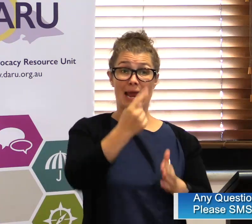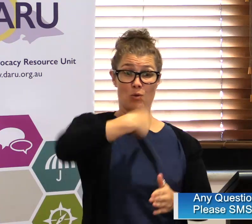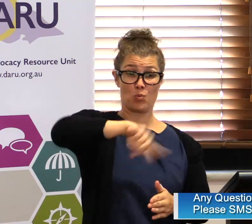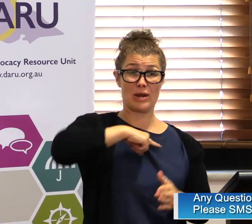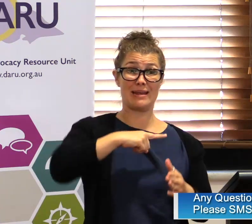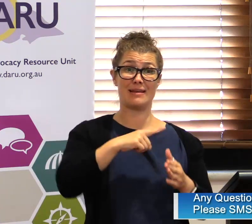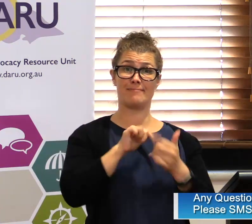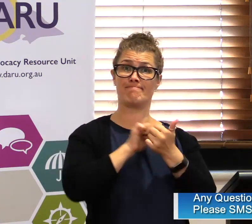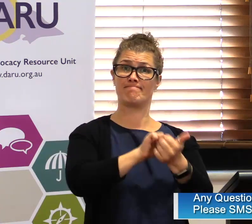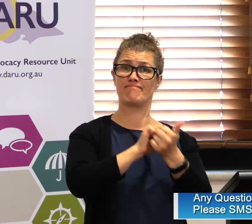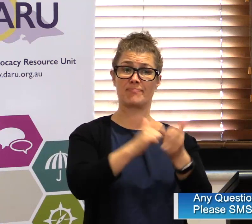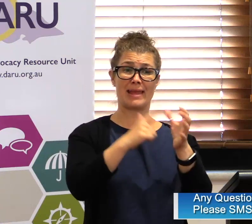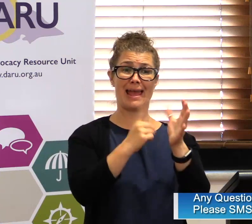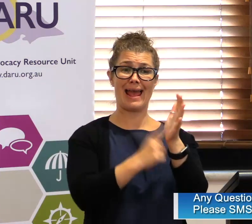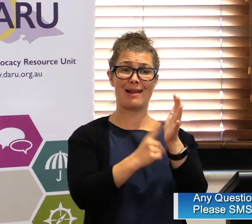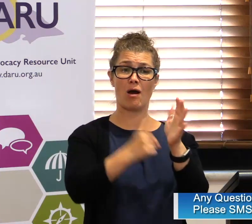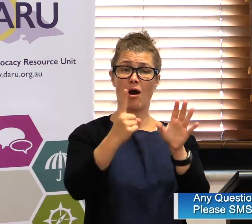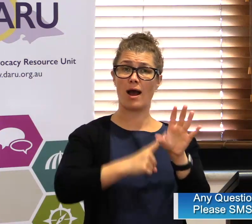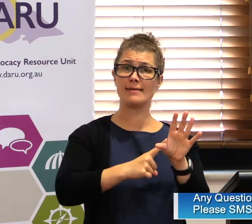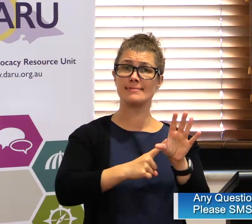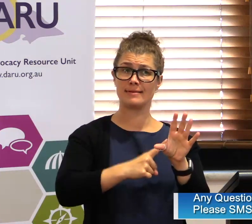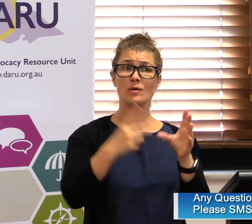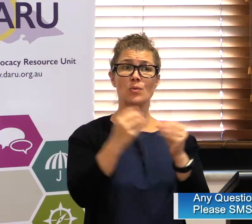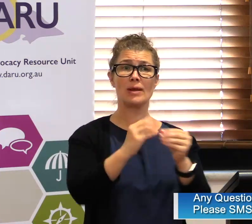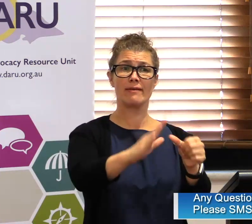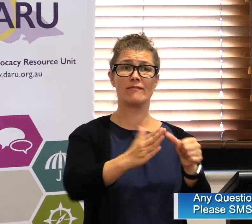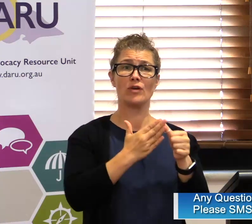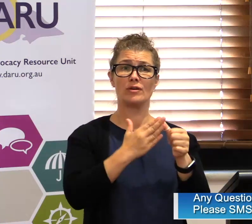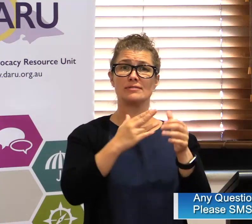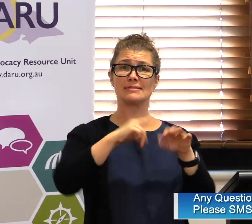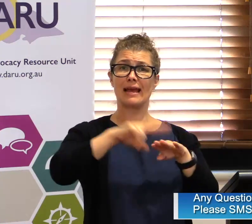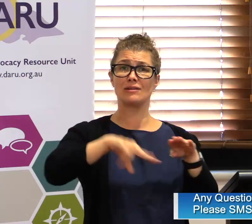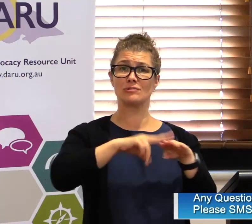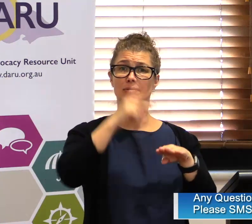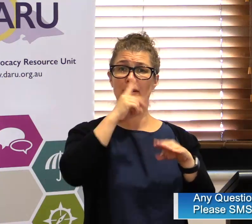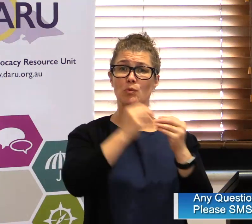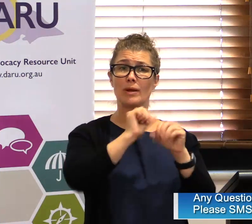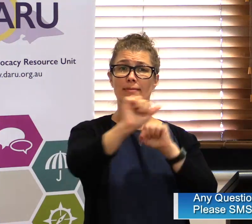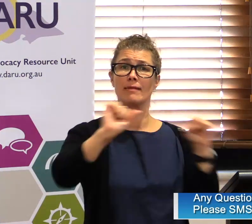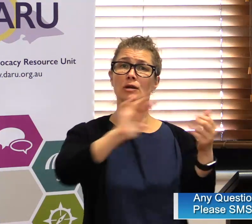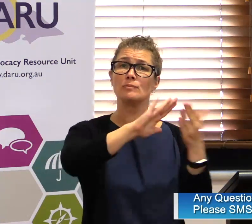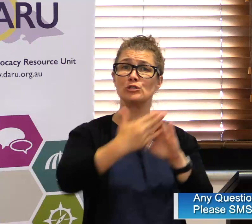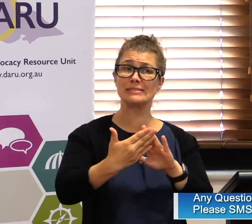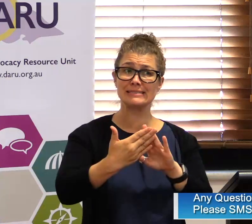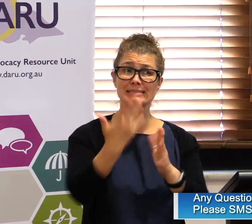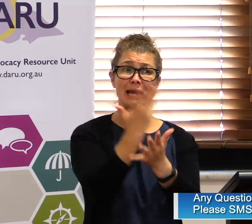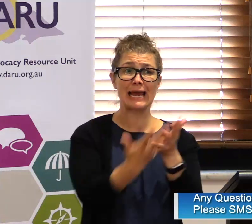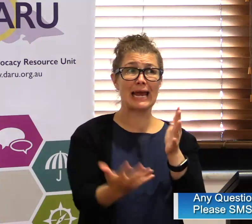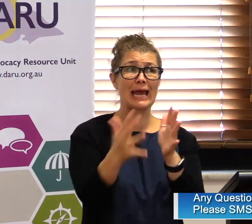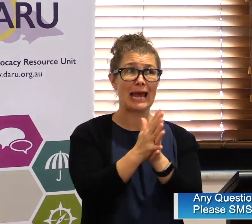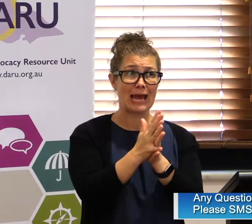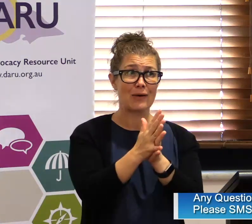be allies with the First Peoples communities? How can